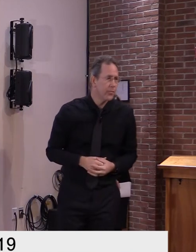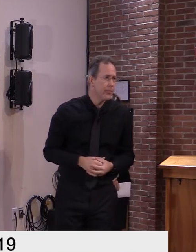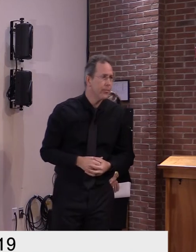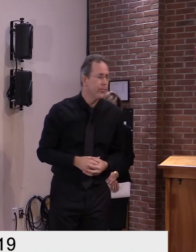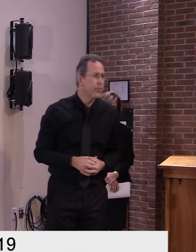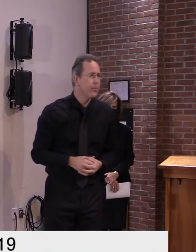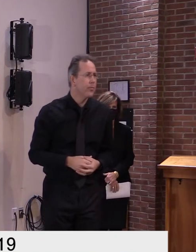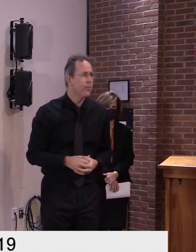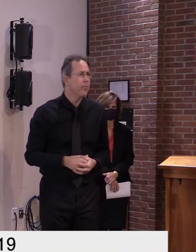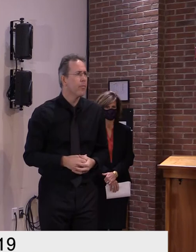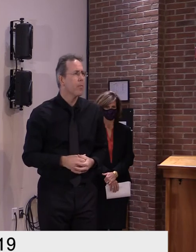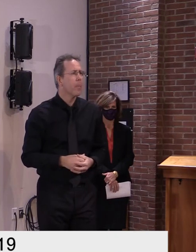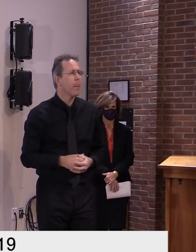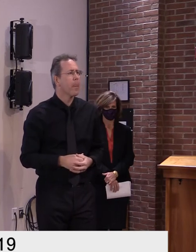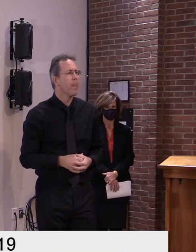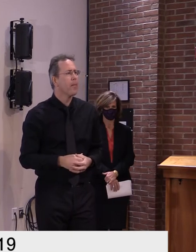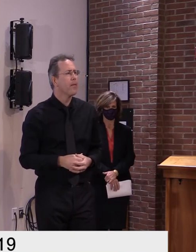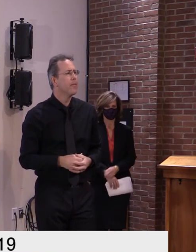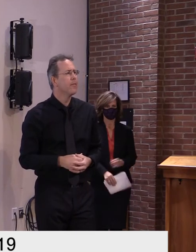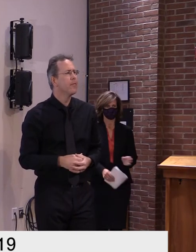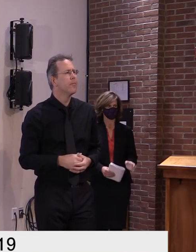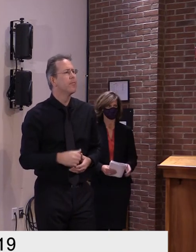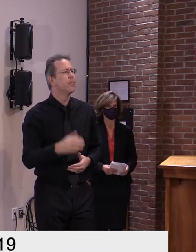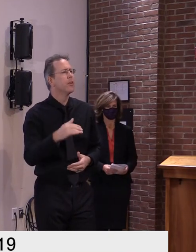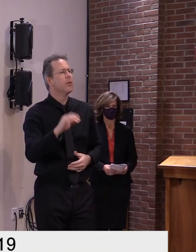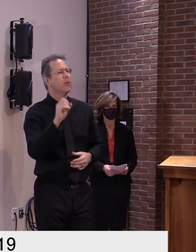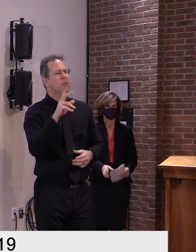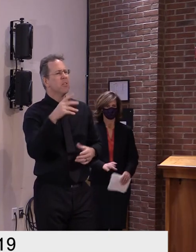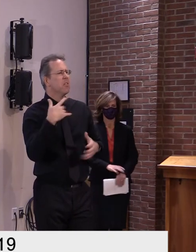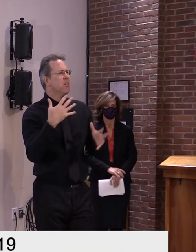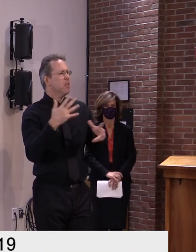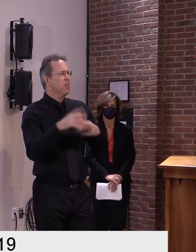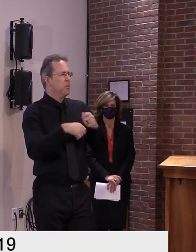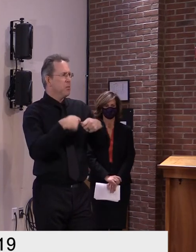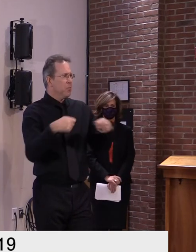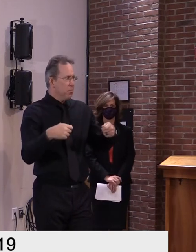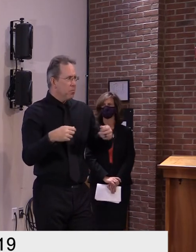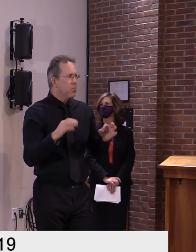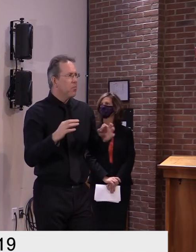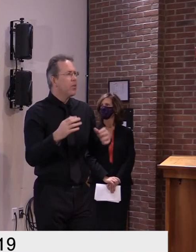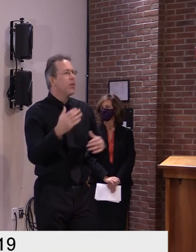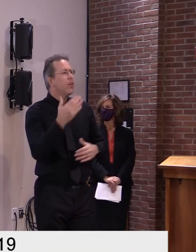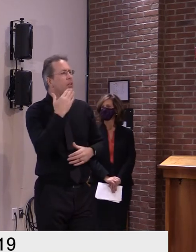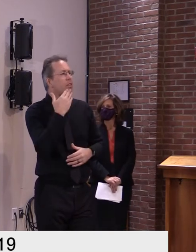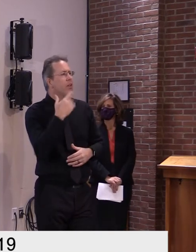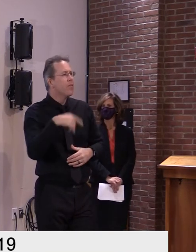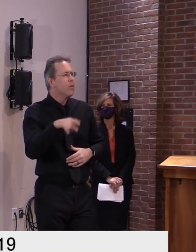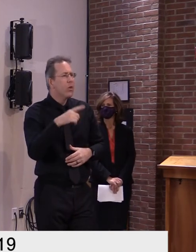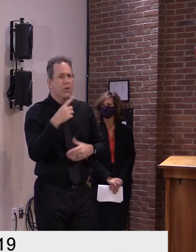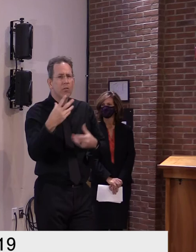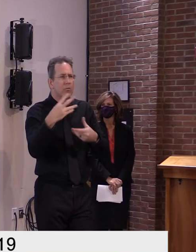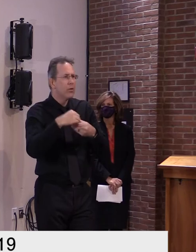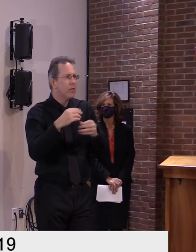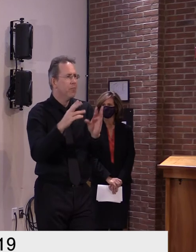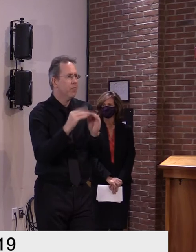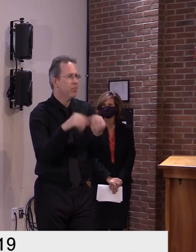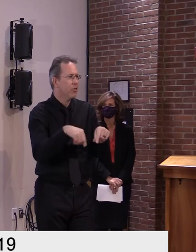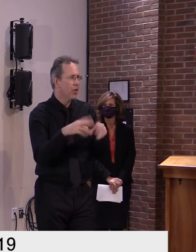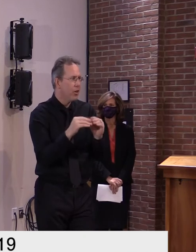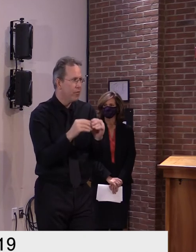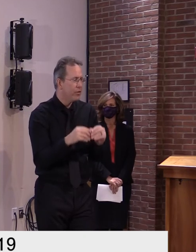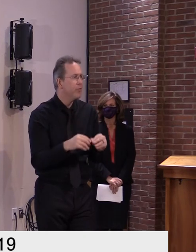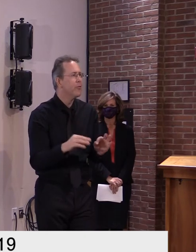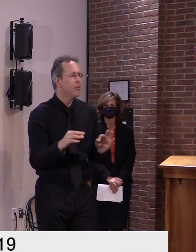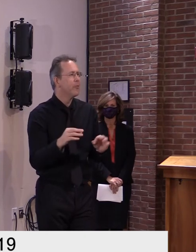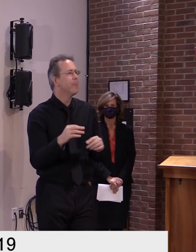clarifies things. All right, we are through our questioners, and thank you to Greg for agreeing to connect with us separately about his follow-up question. So well said. Okay, that's it.